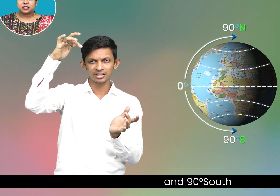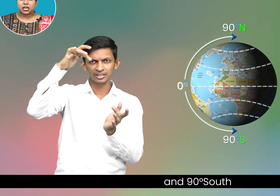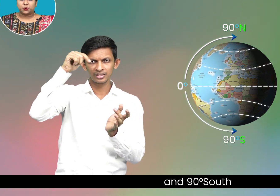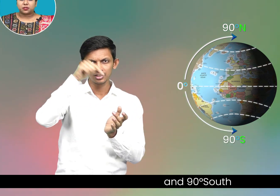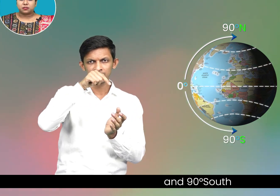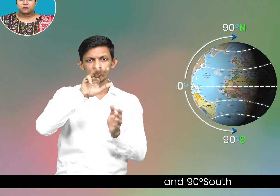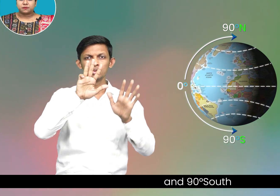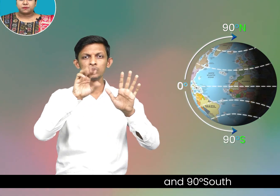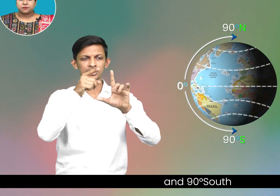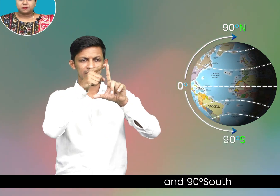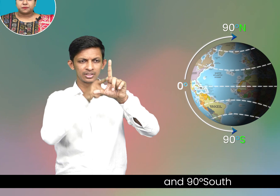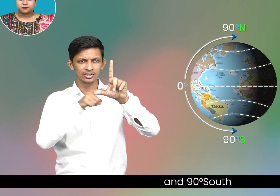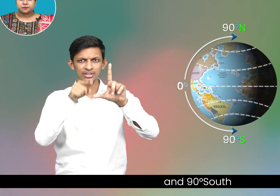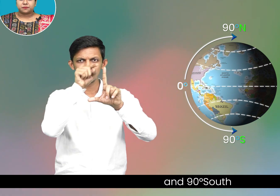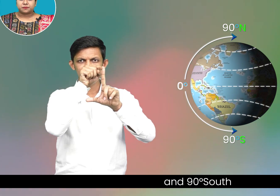degrees south.